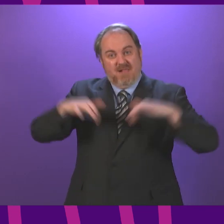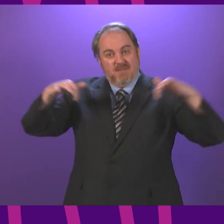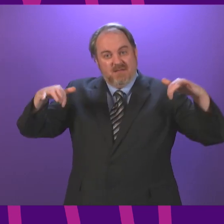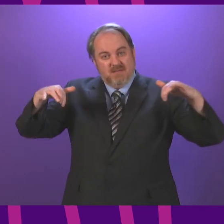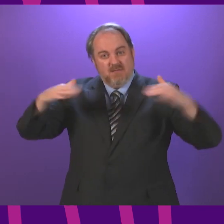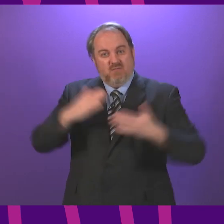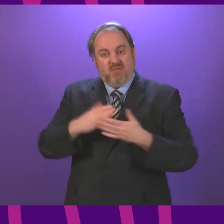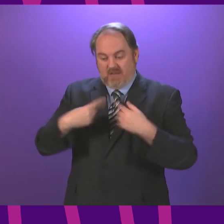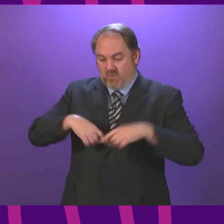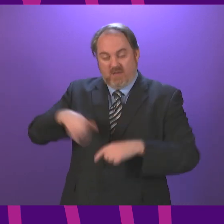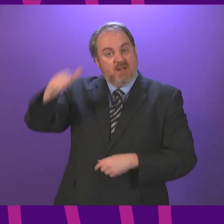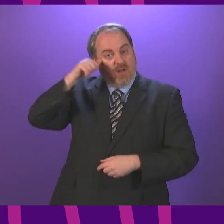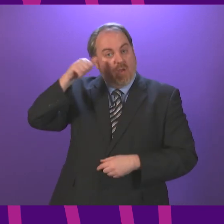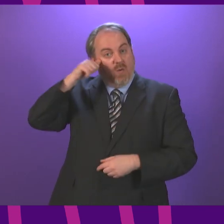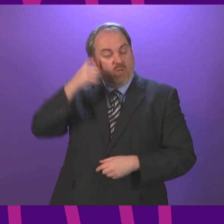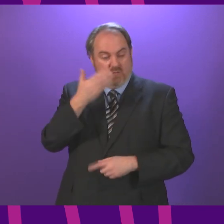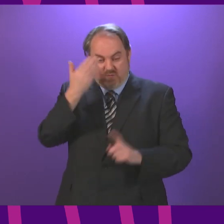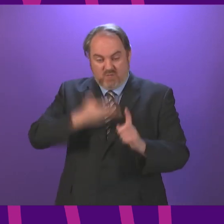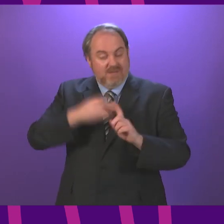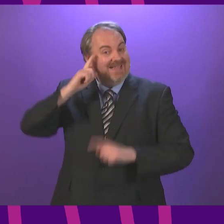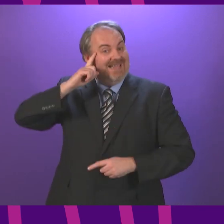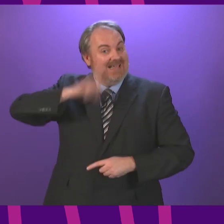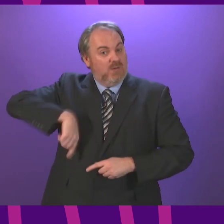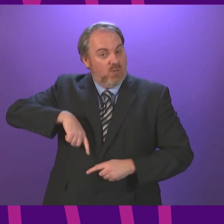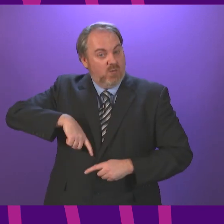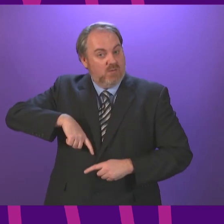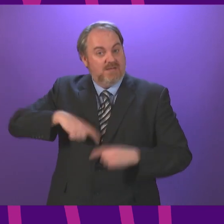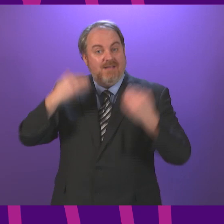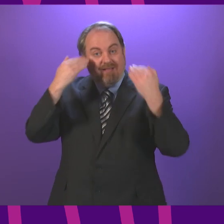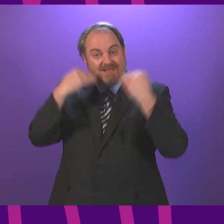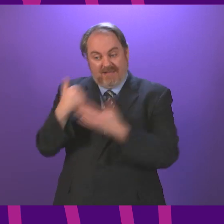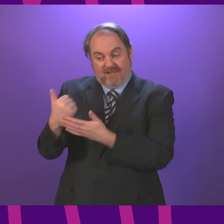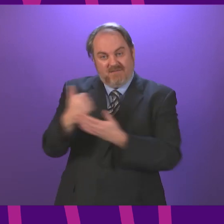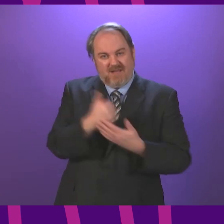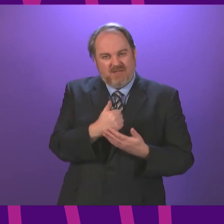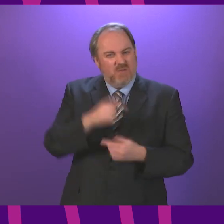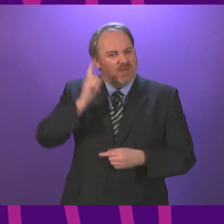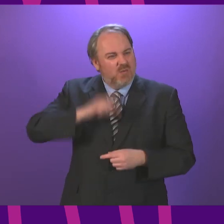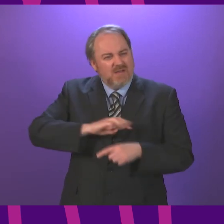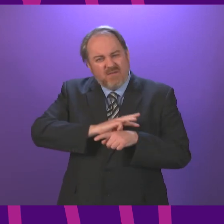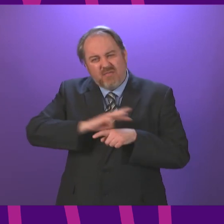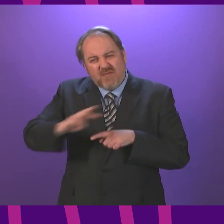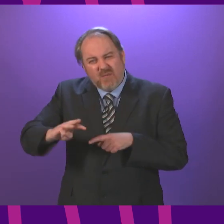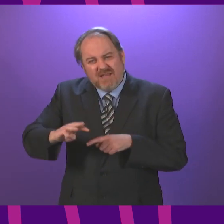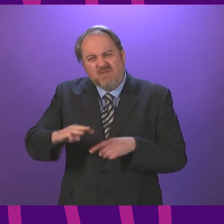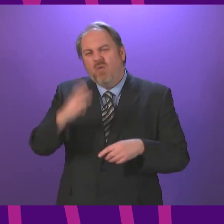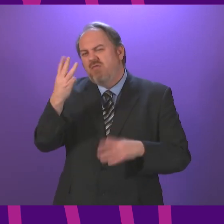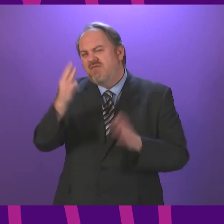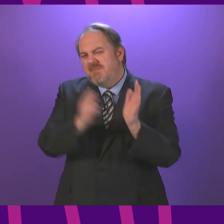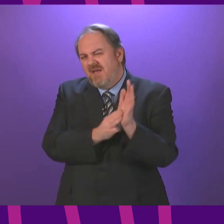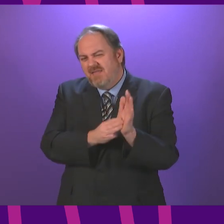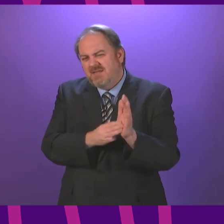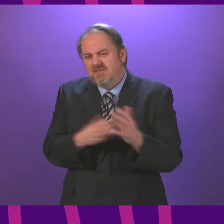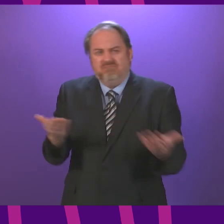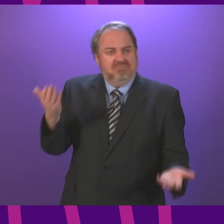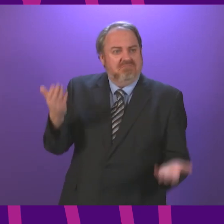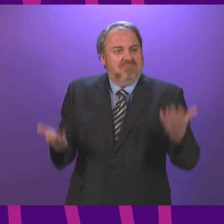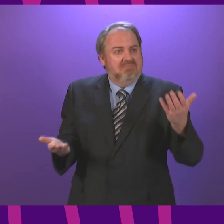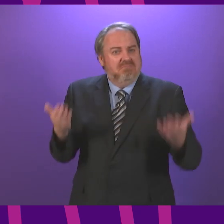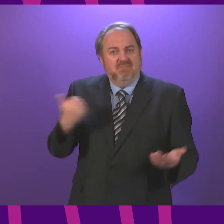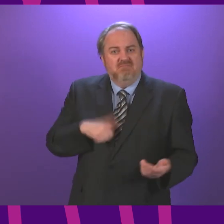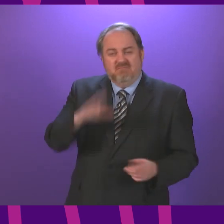argument if this government ignored legal advice they did. The argument is if it did so for three weeks or for more than three months. There's no argument if the first